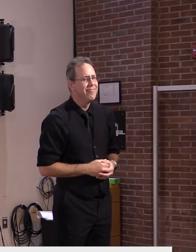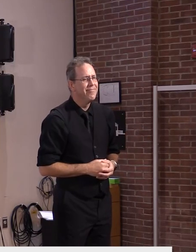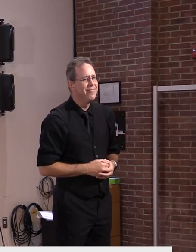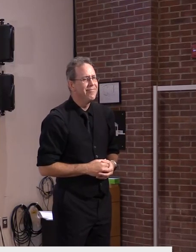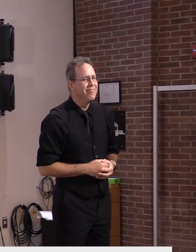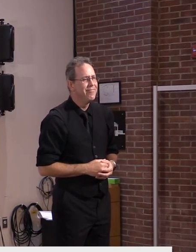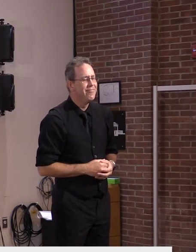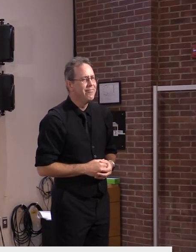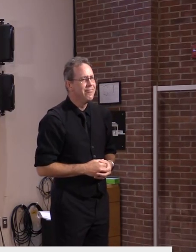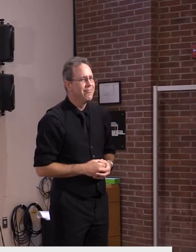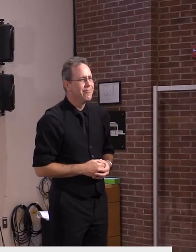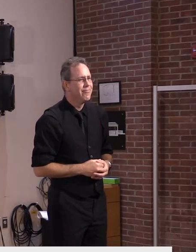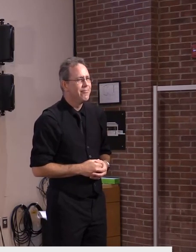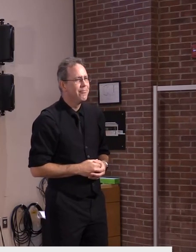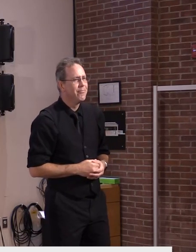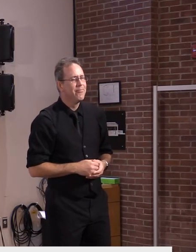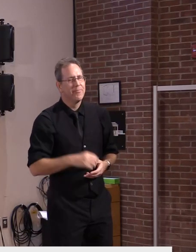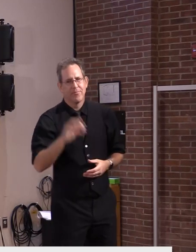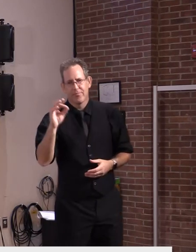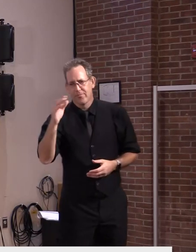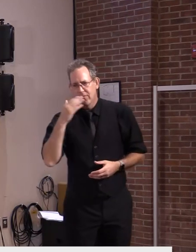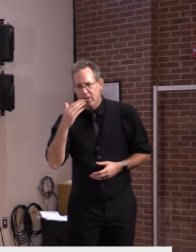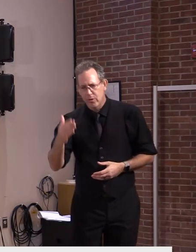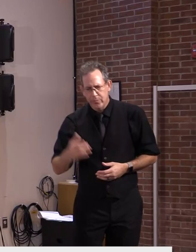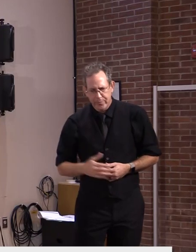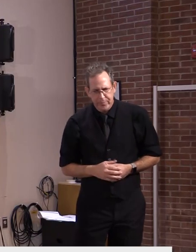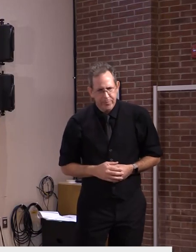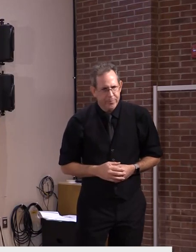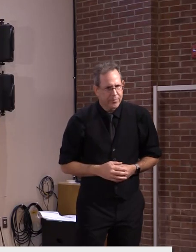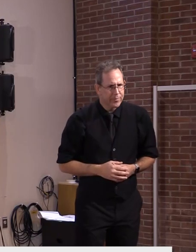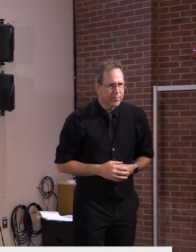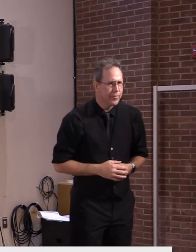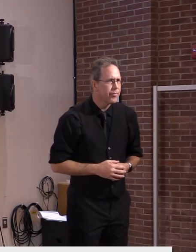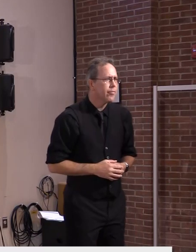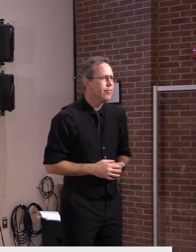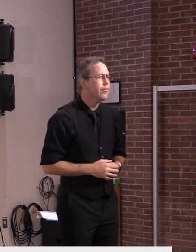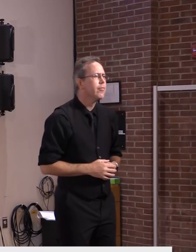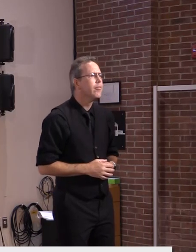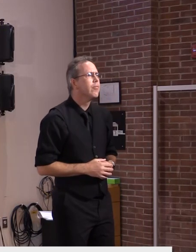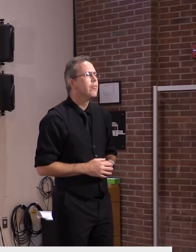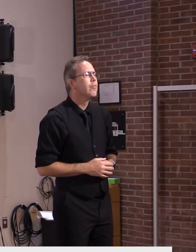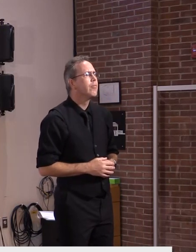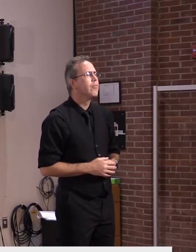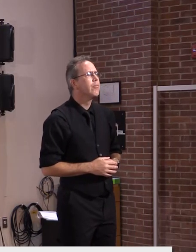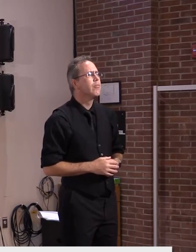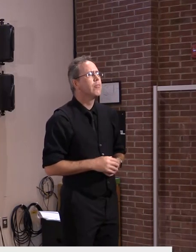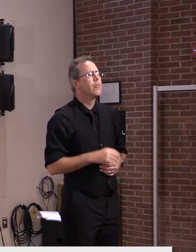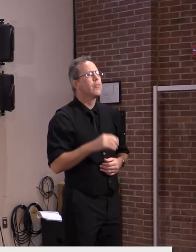Okay, great. Thanks very much. That's all I got. Ed Barber, Newport Daily Express.